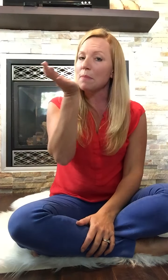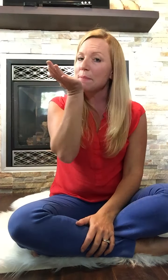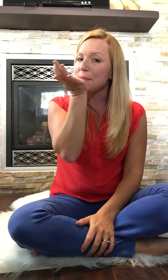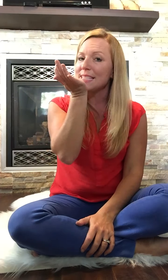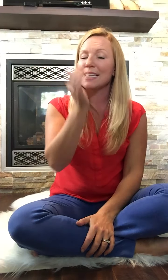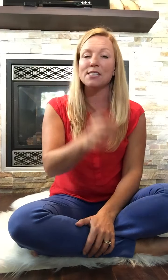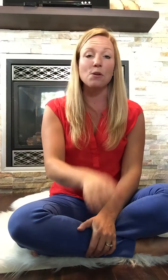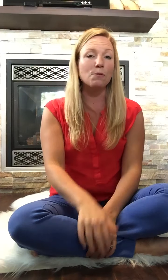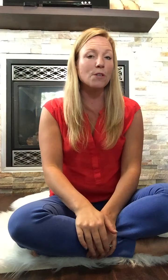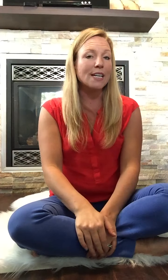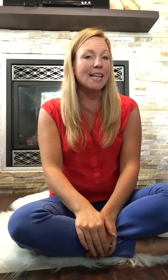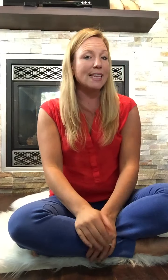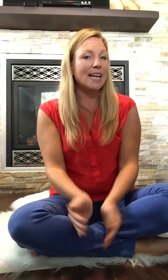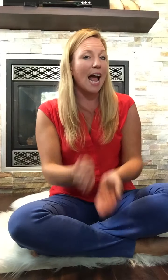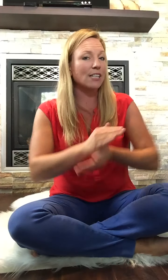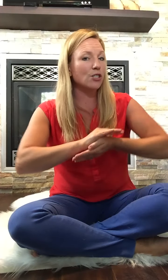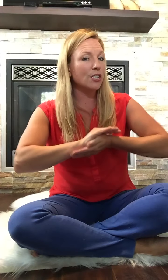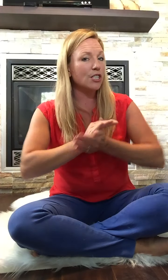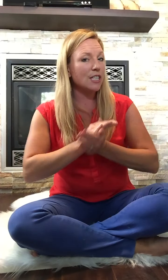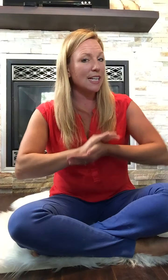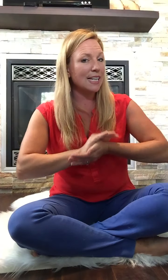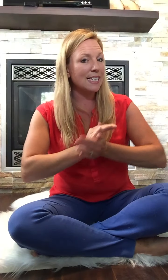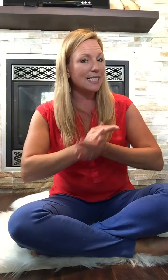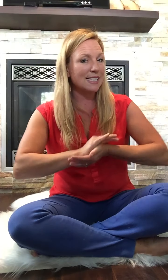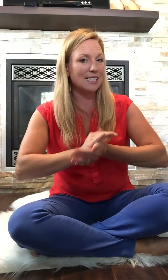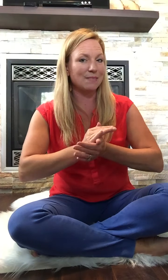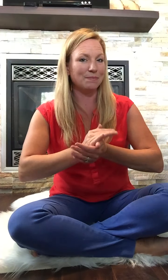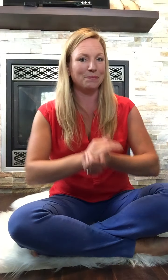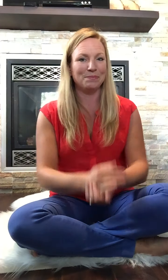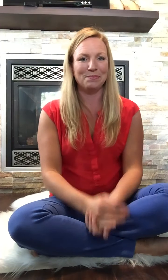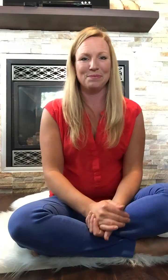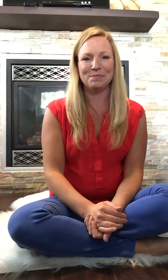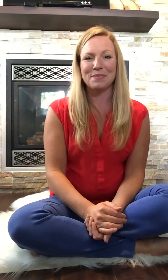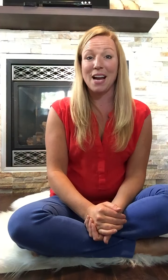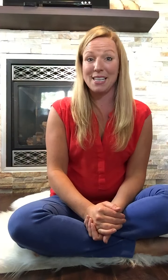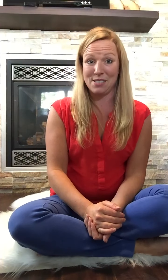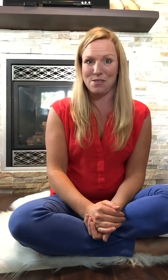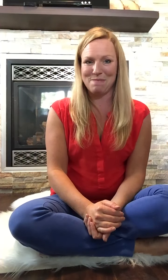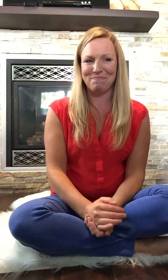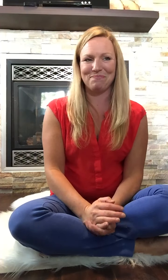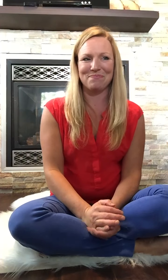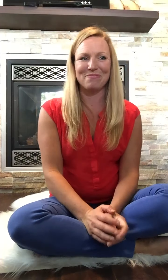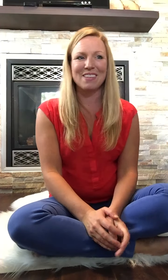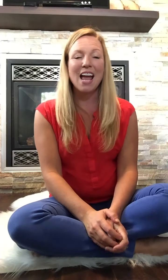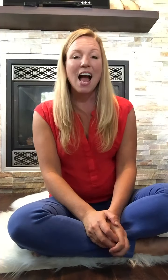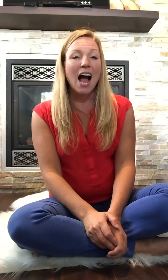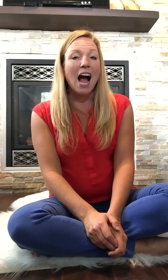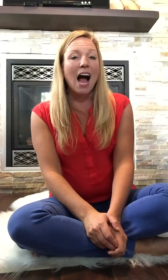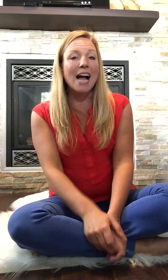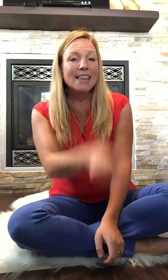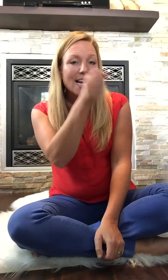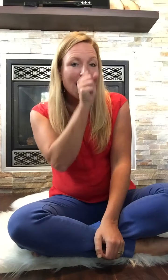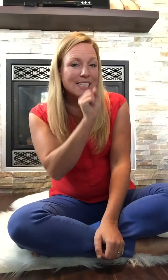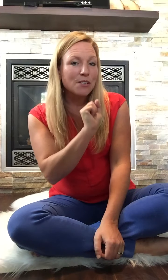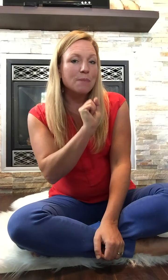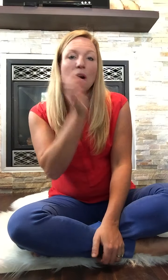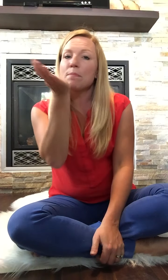my pizza. Don't forget the extra cheese. Ice cream. Ice cream. I like ice cream on